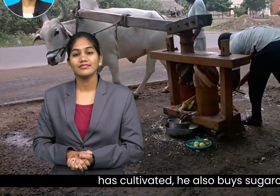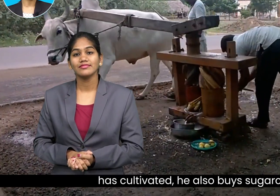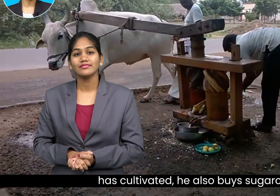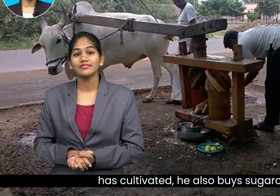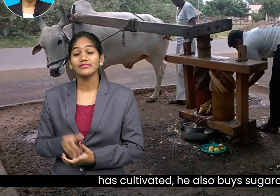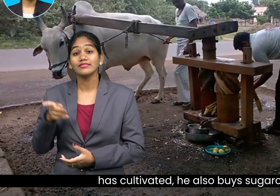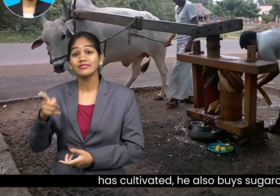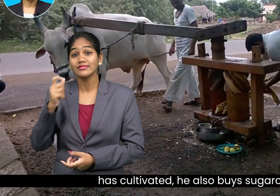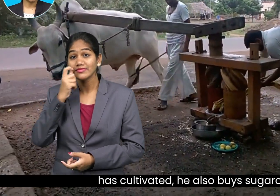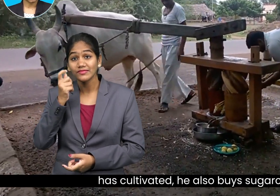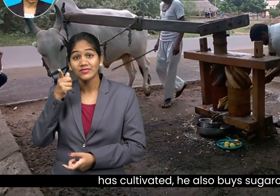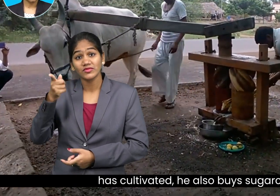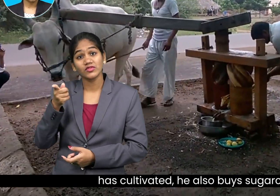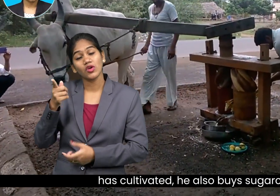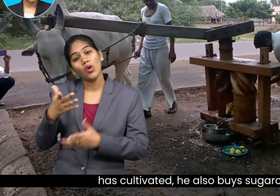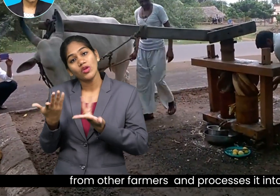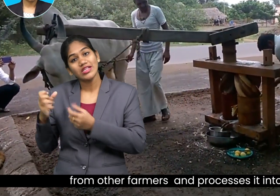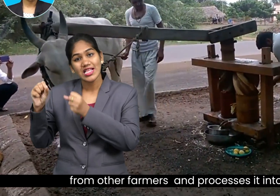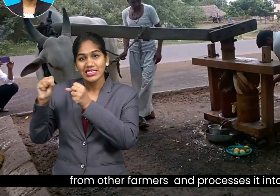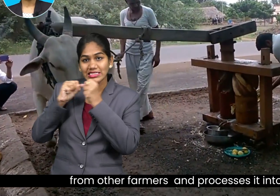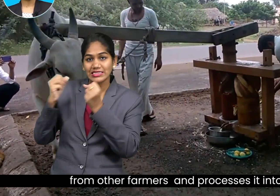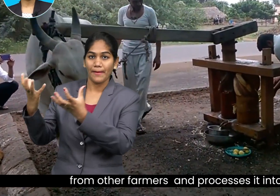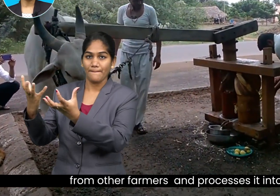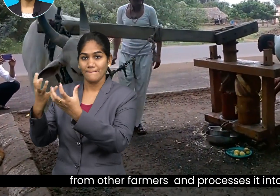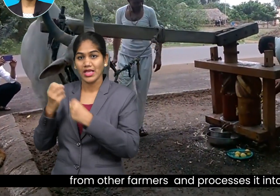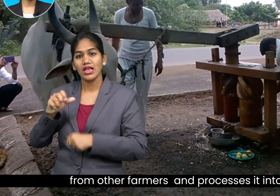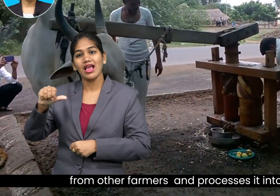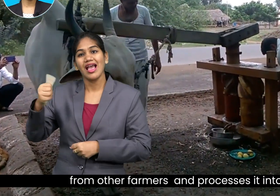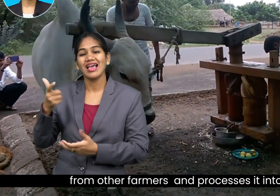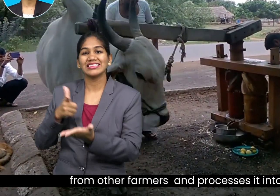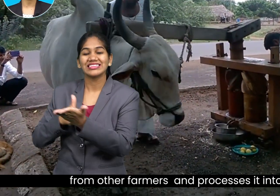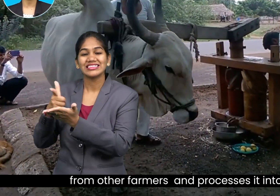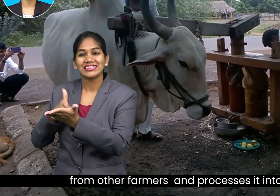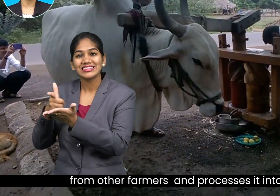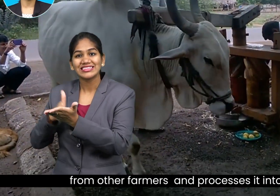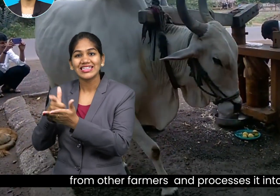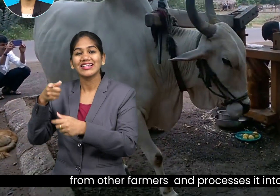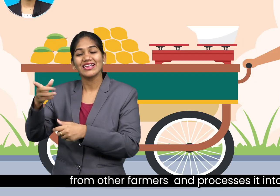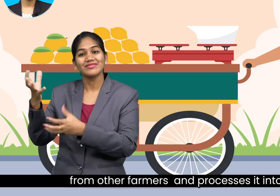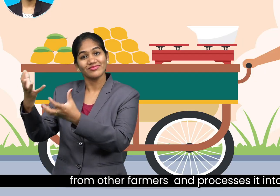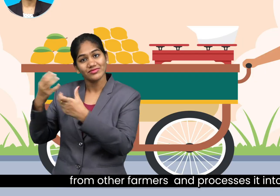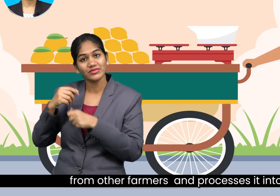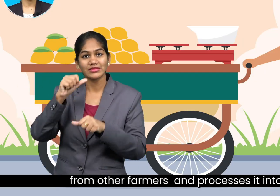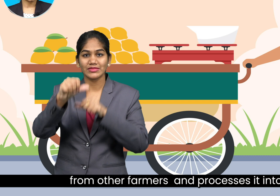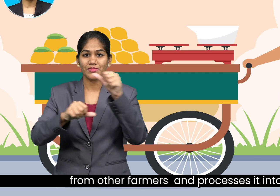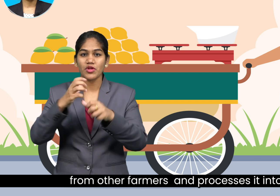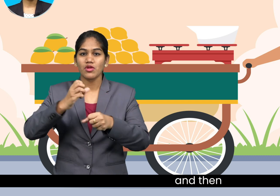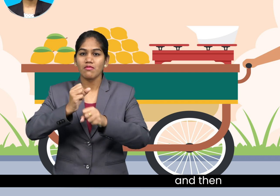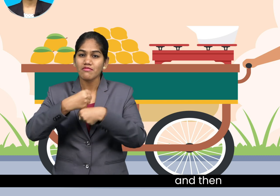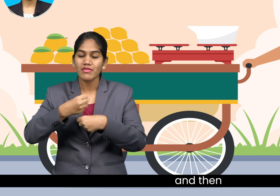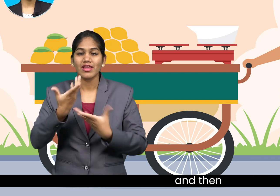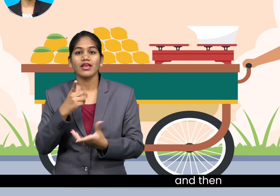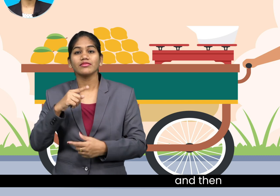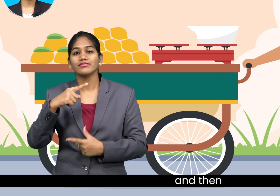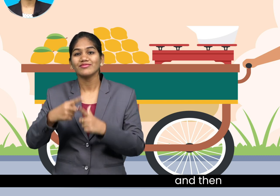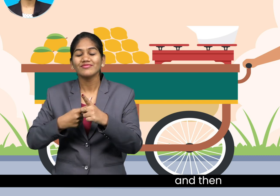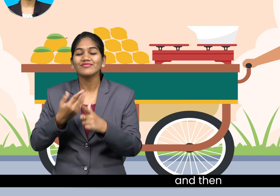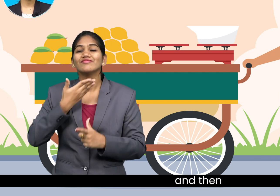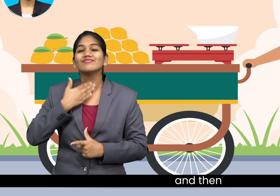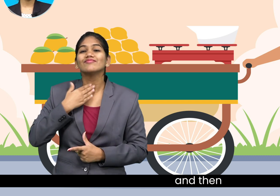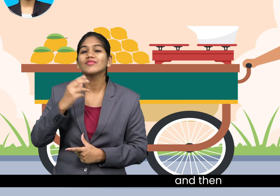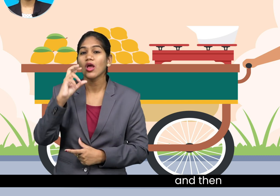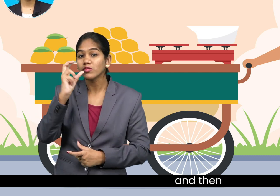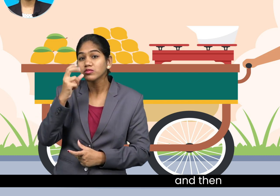he also buys sugarcane from other farmers and processes it into jaggery and then